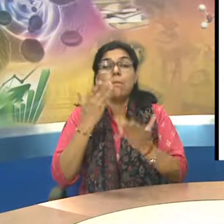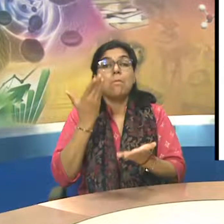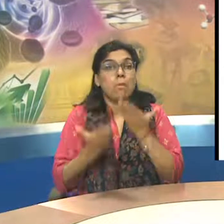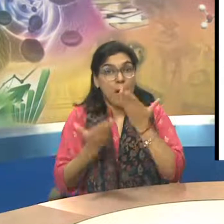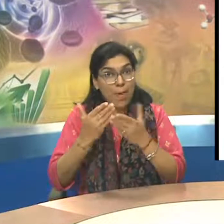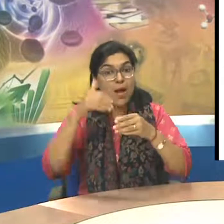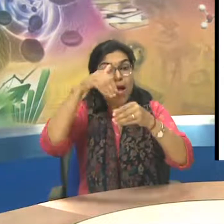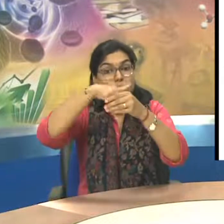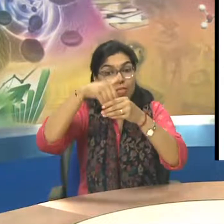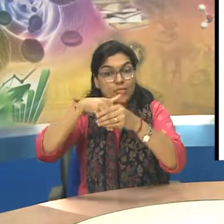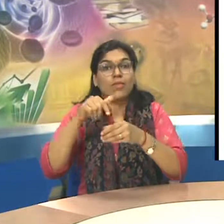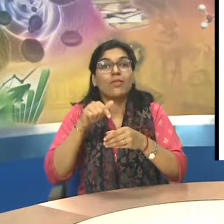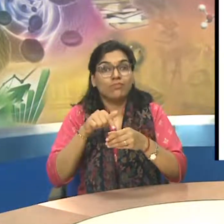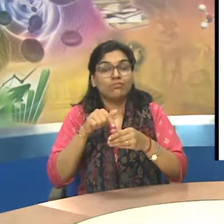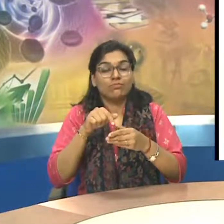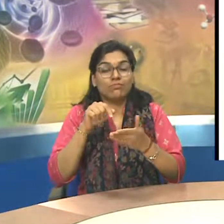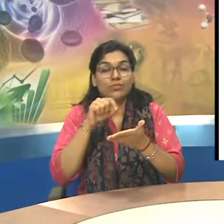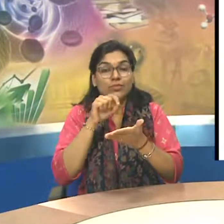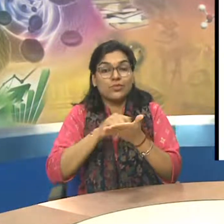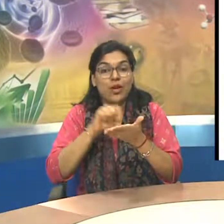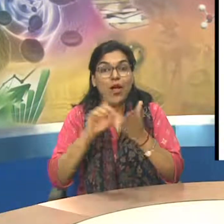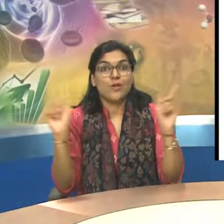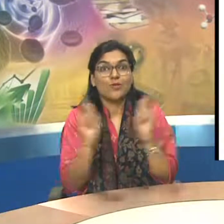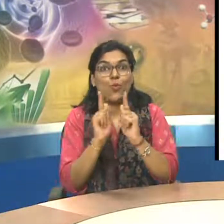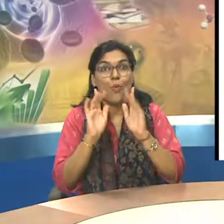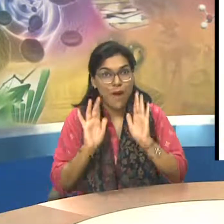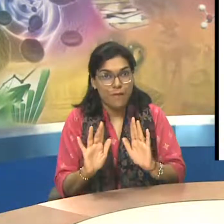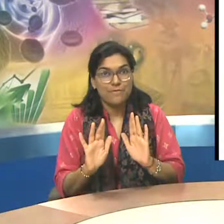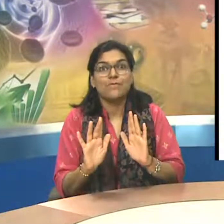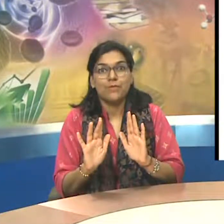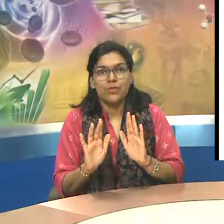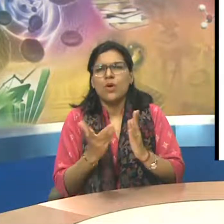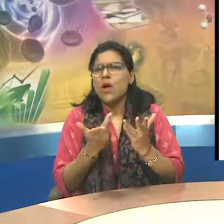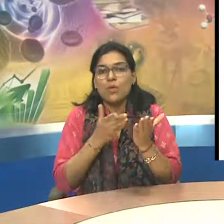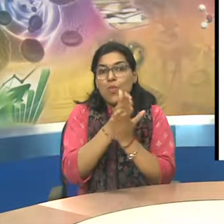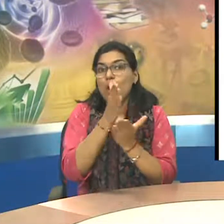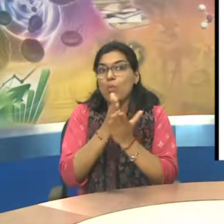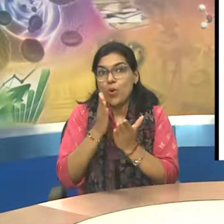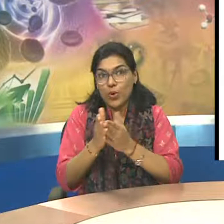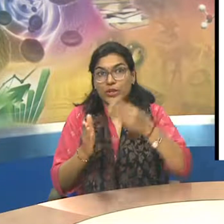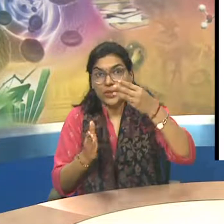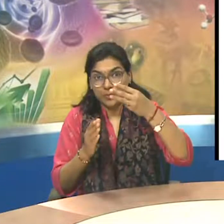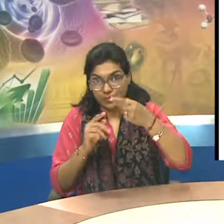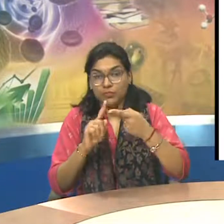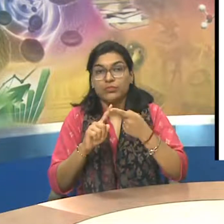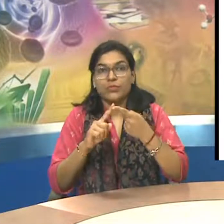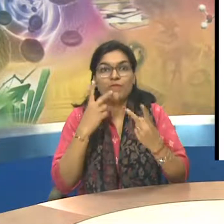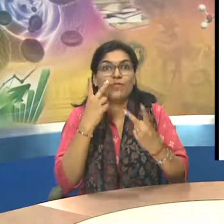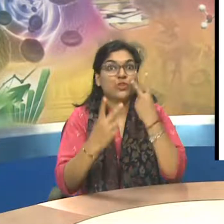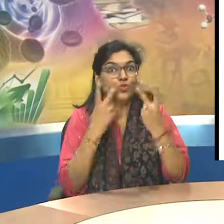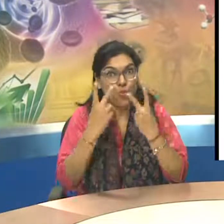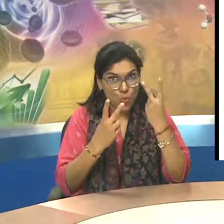Written communication may be visual,